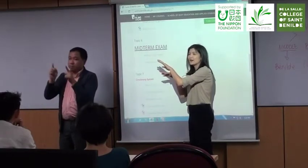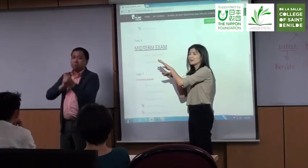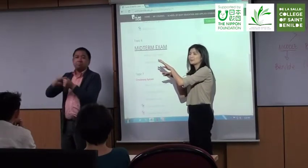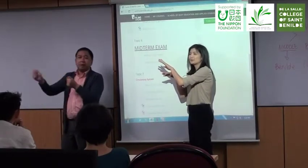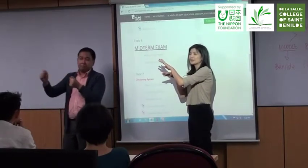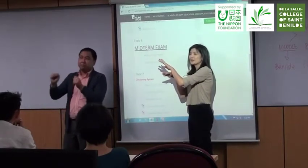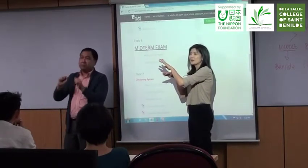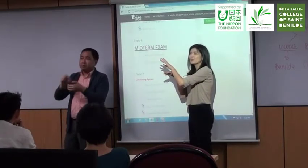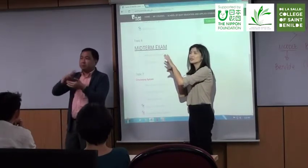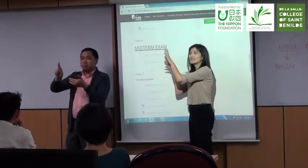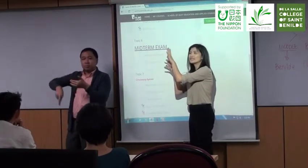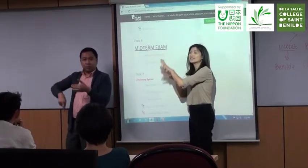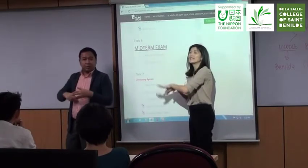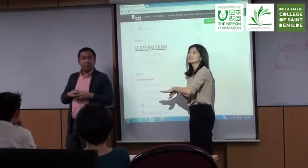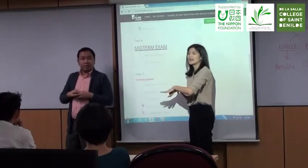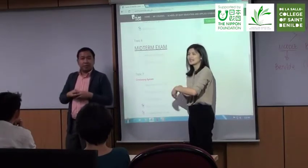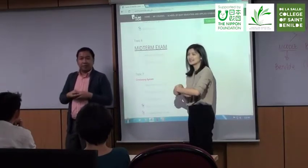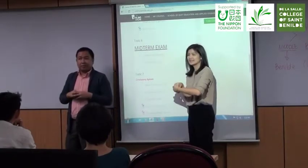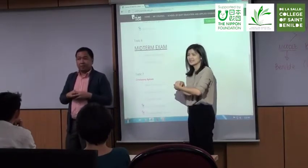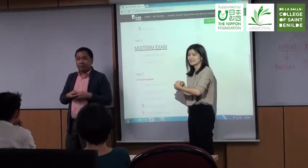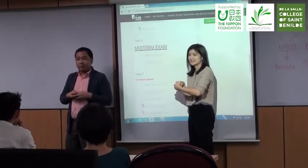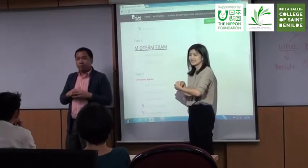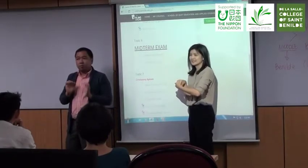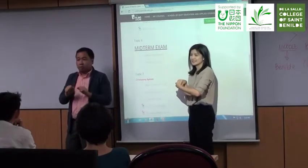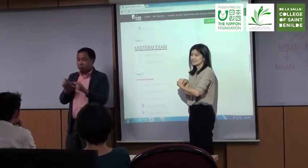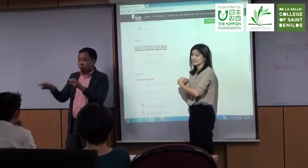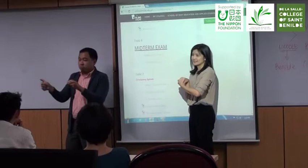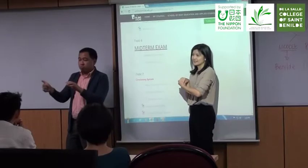automatically put in the data.